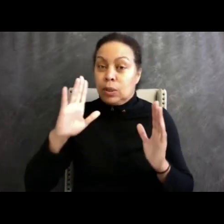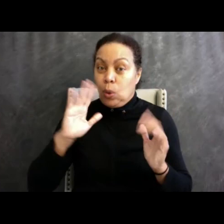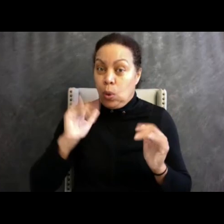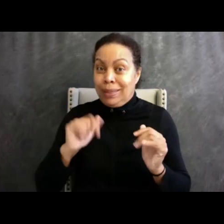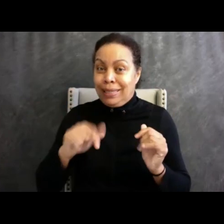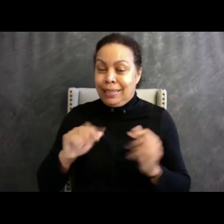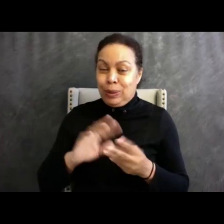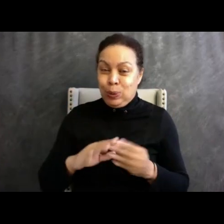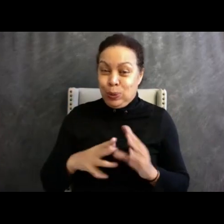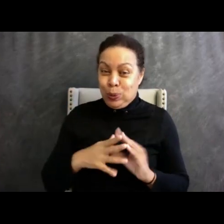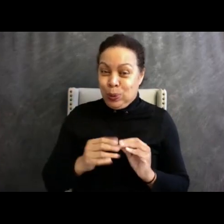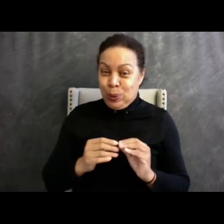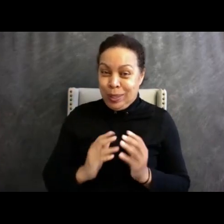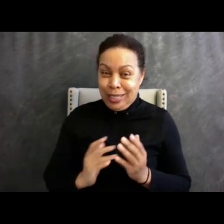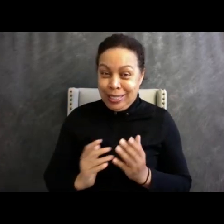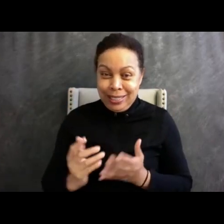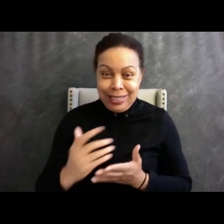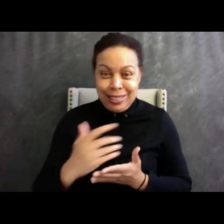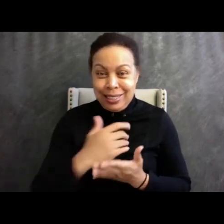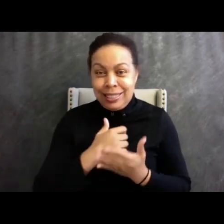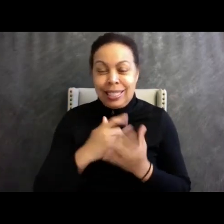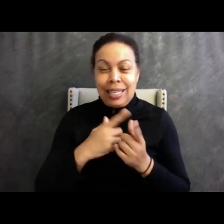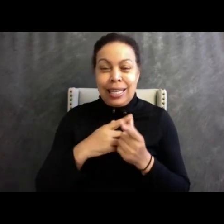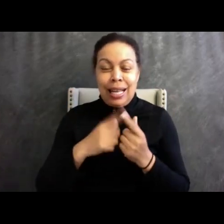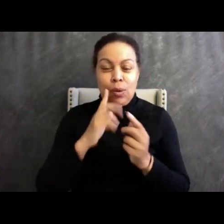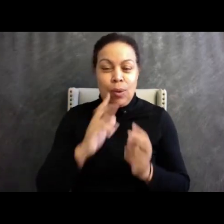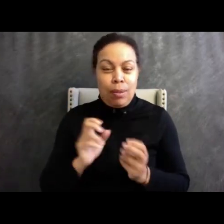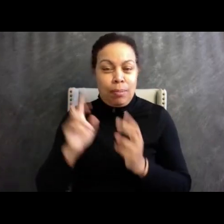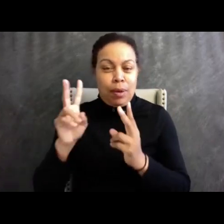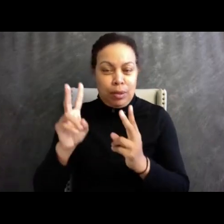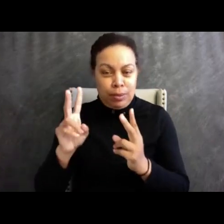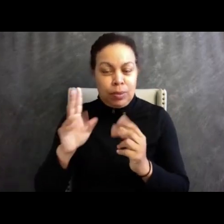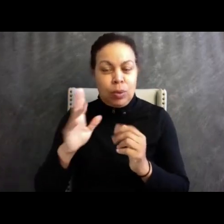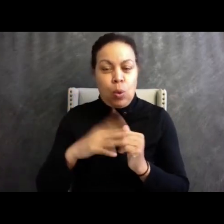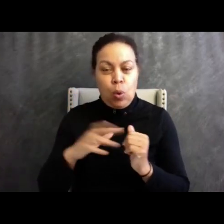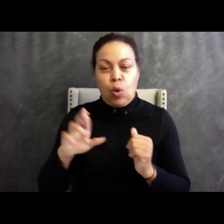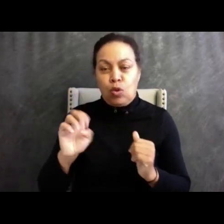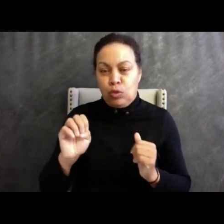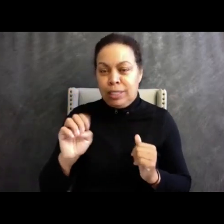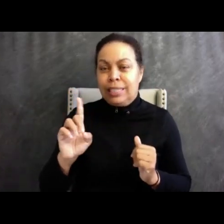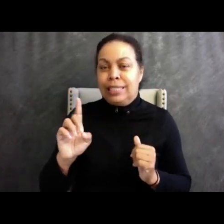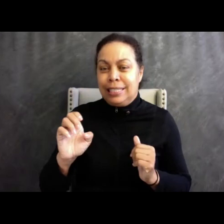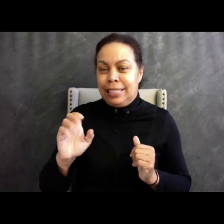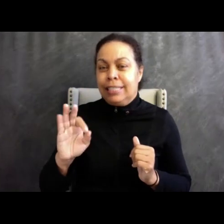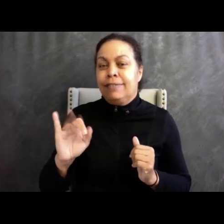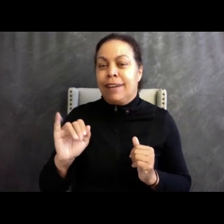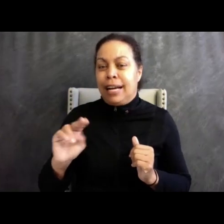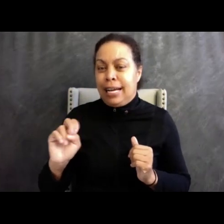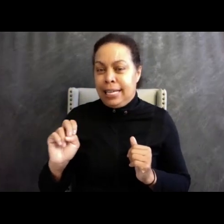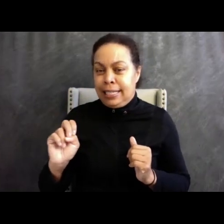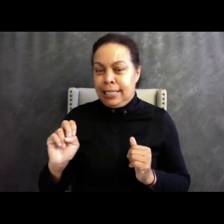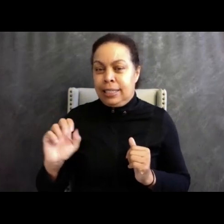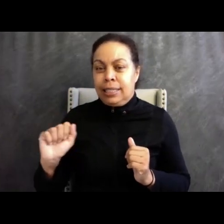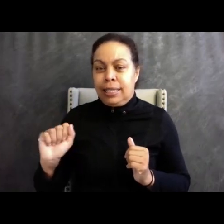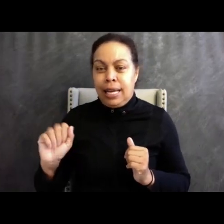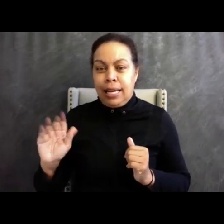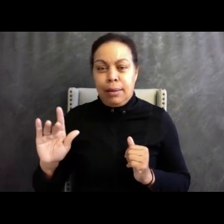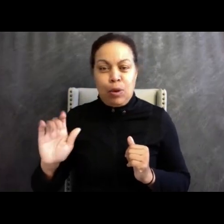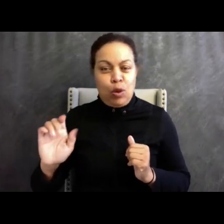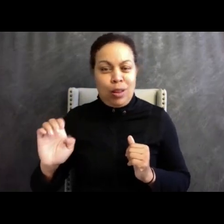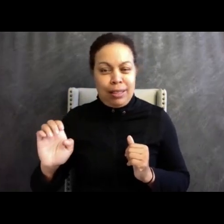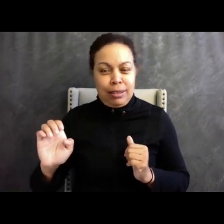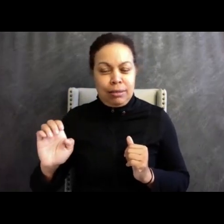put them up on the Redefine Ability, the Redefine Able